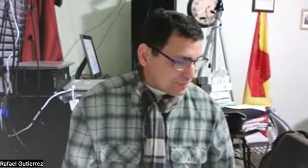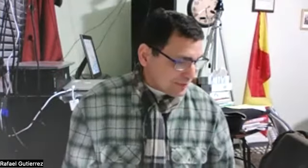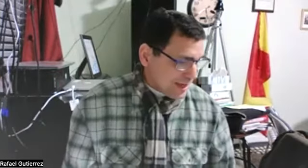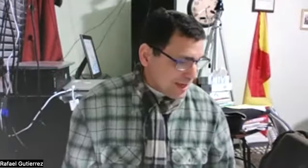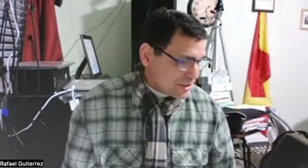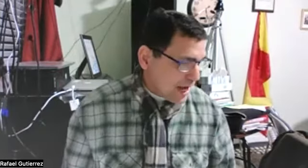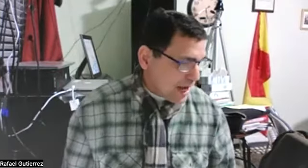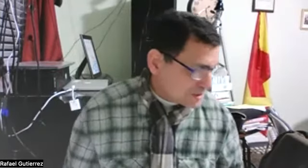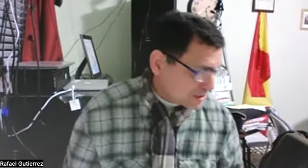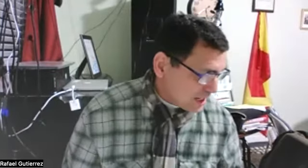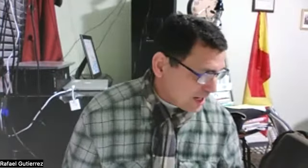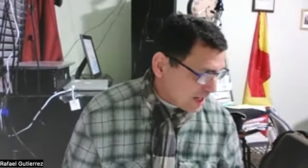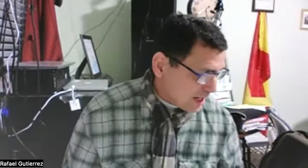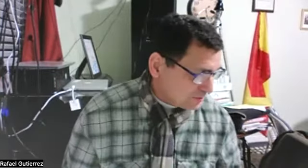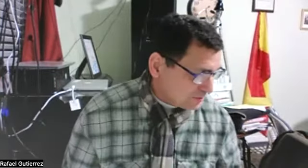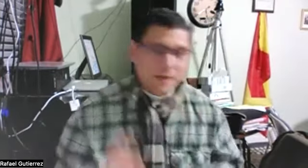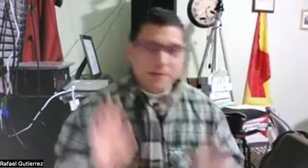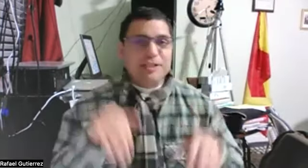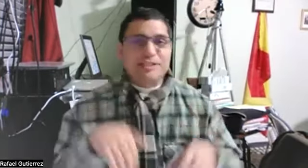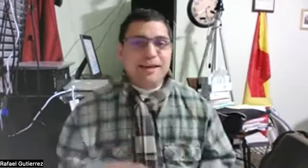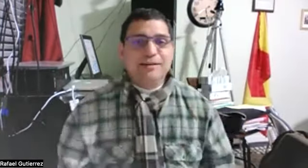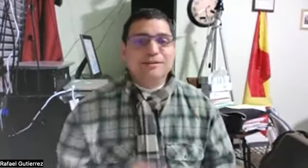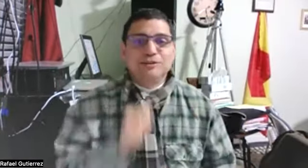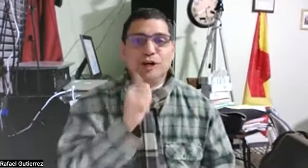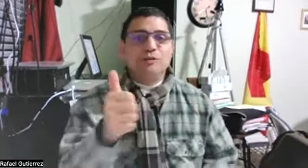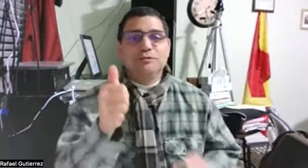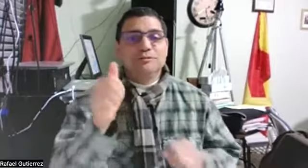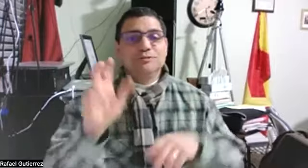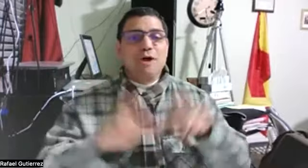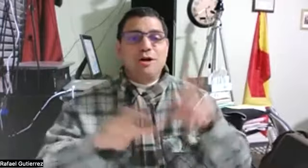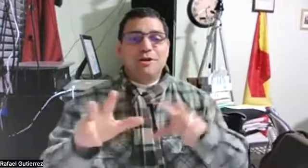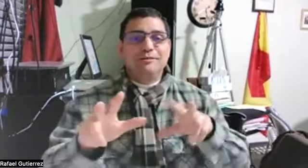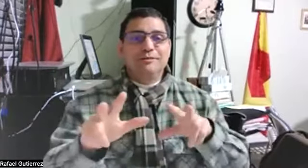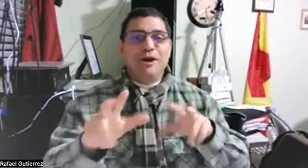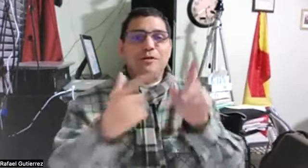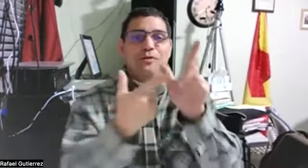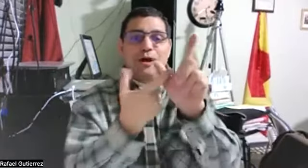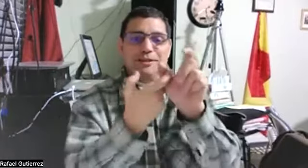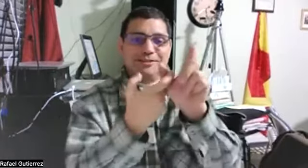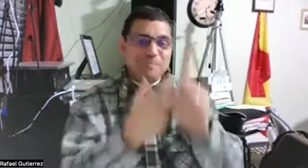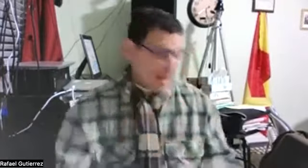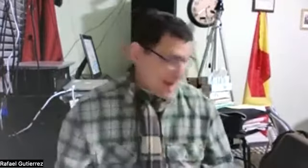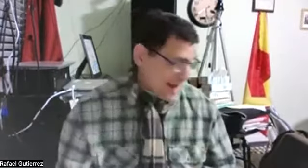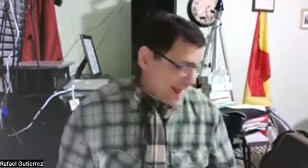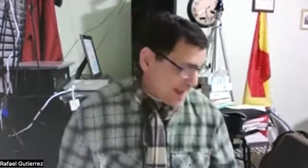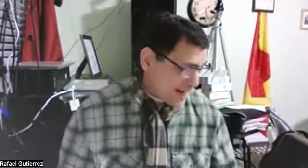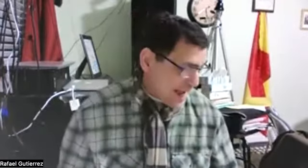And so how do you, okay, you already say, don't walk, run. And how